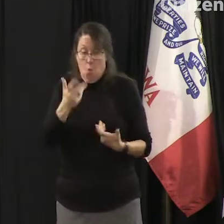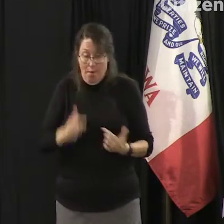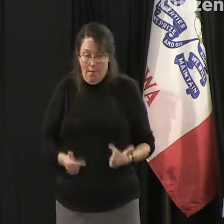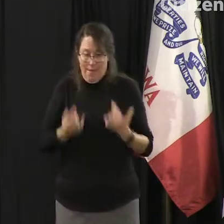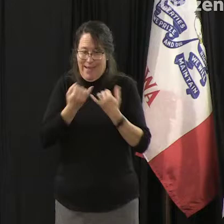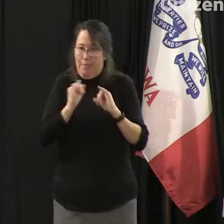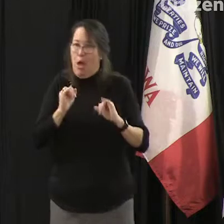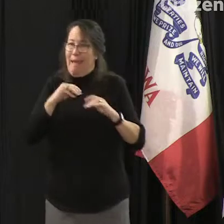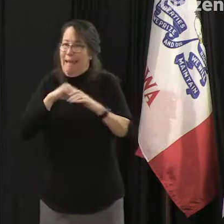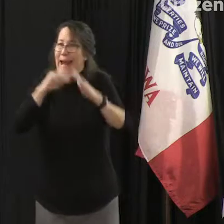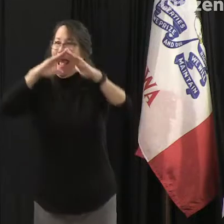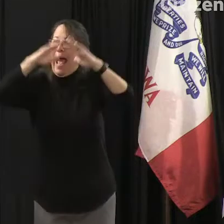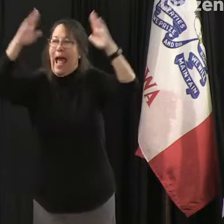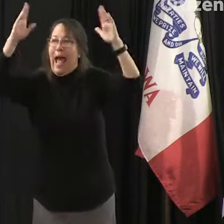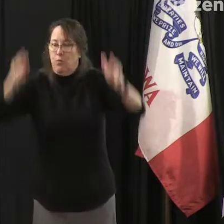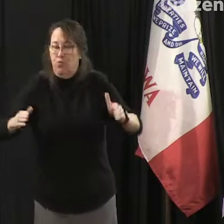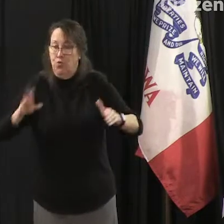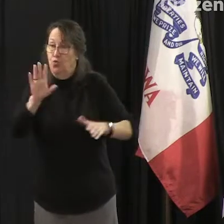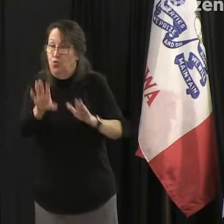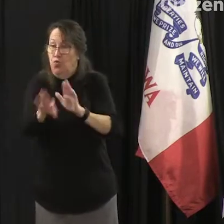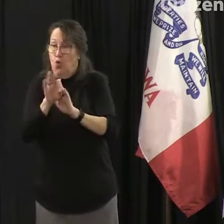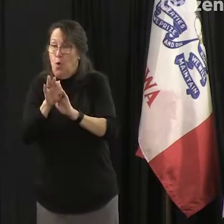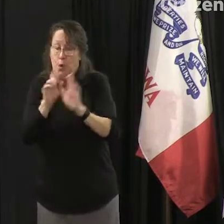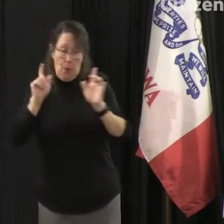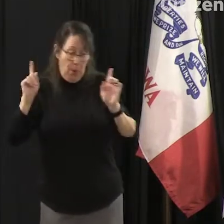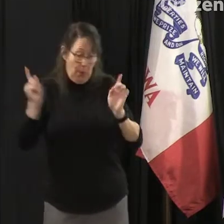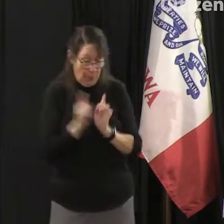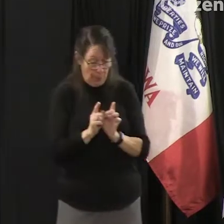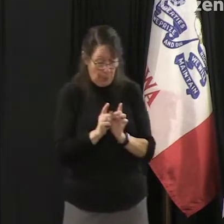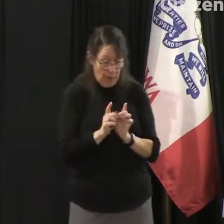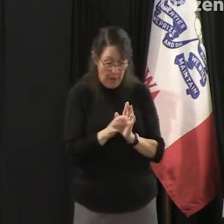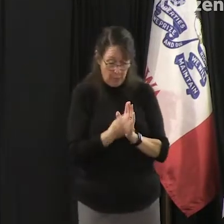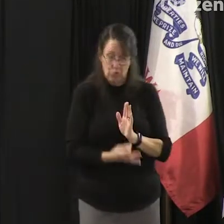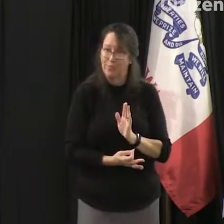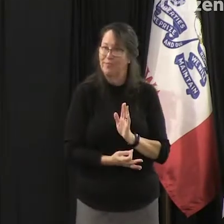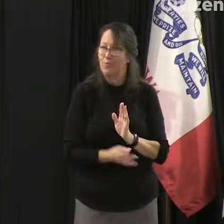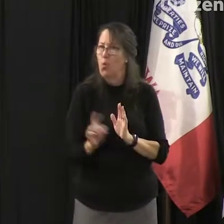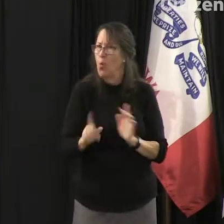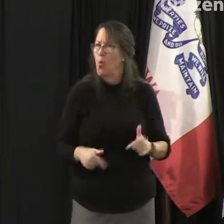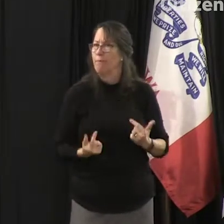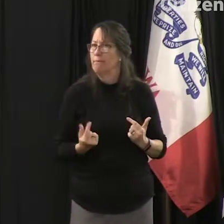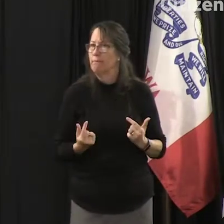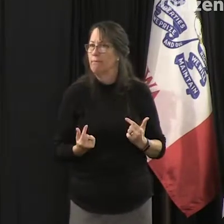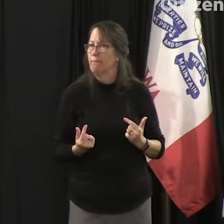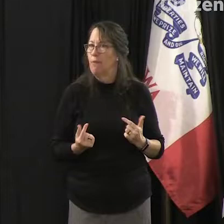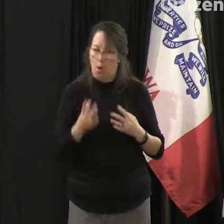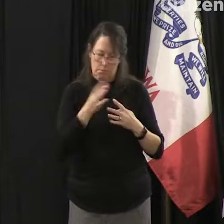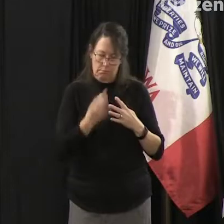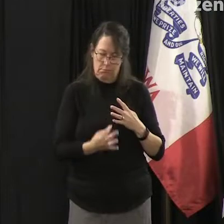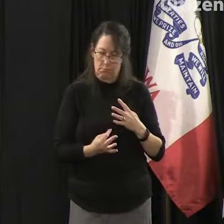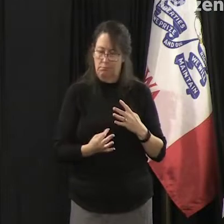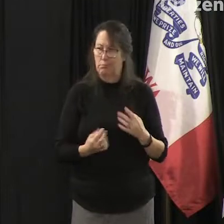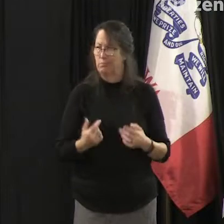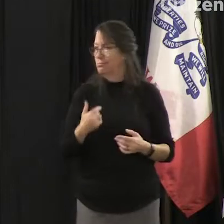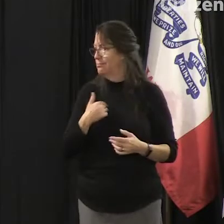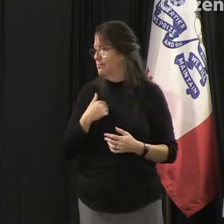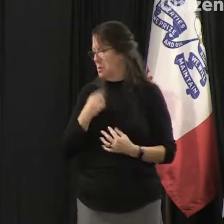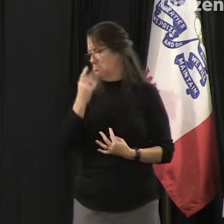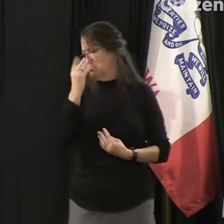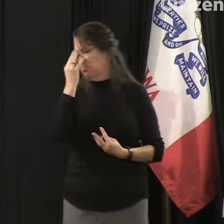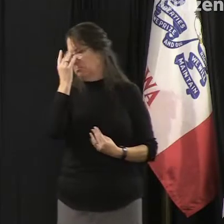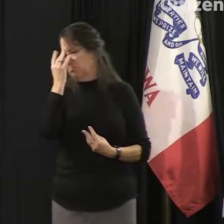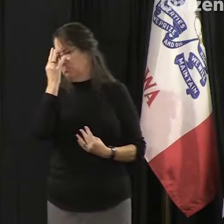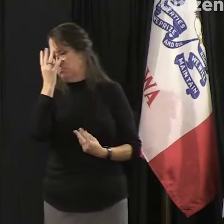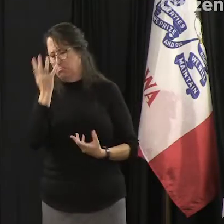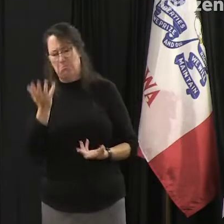to live independently, your choices get narrowed down quite a bit as to where you can live. Well, I got to thinking about